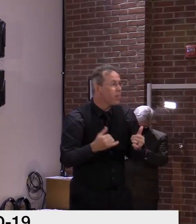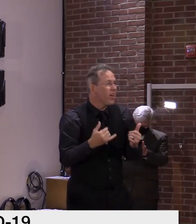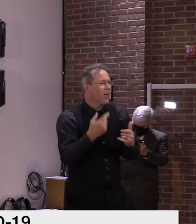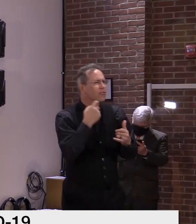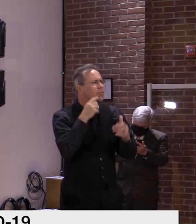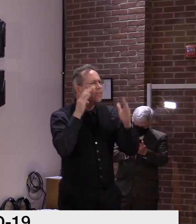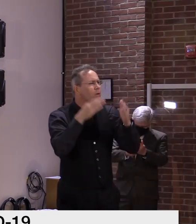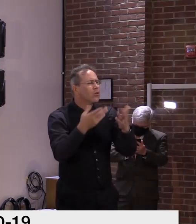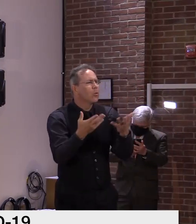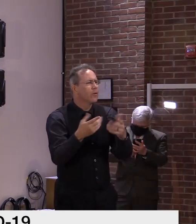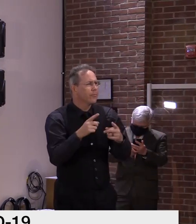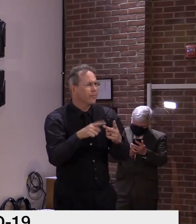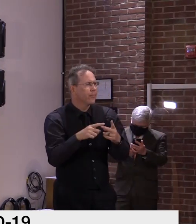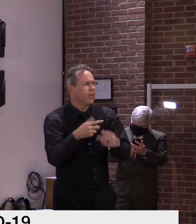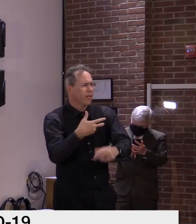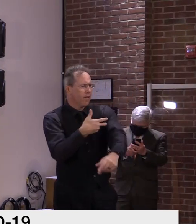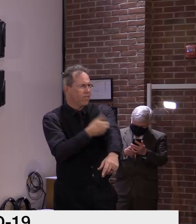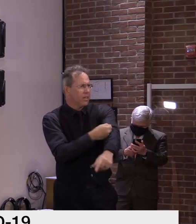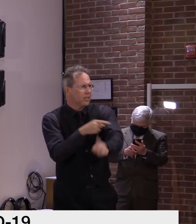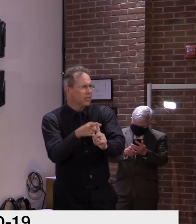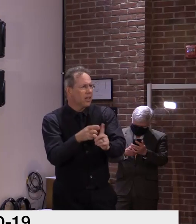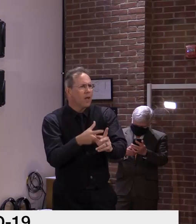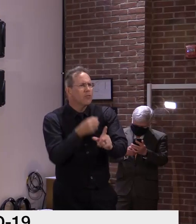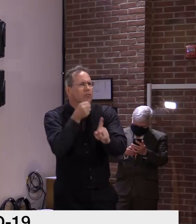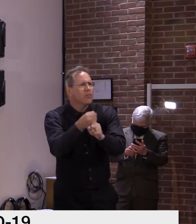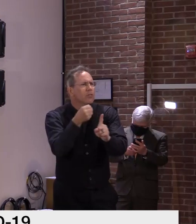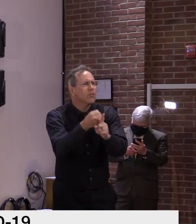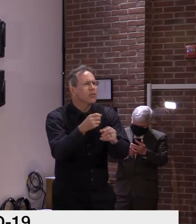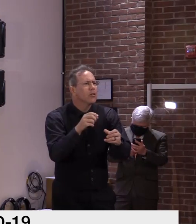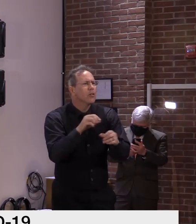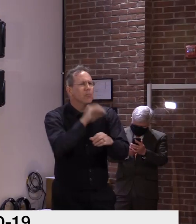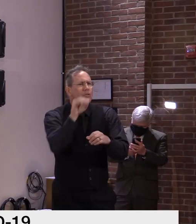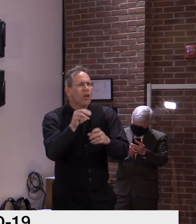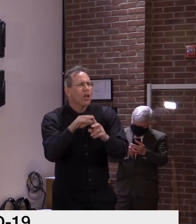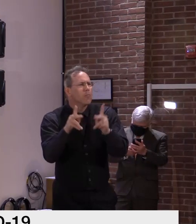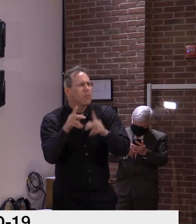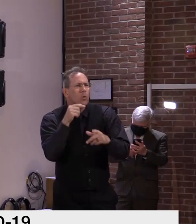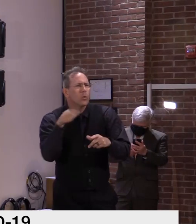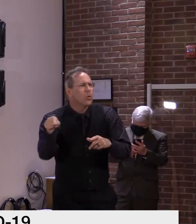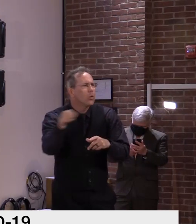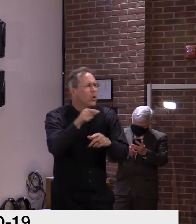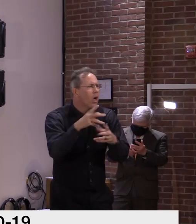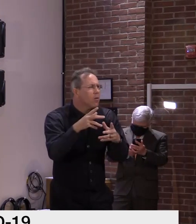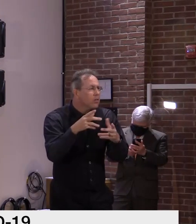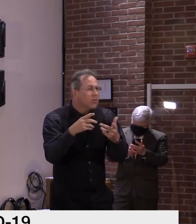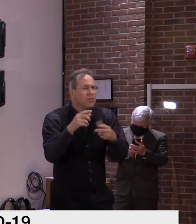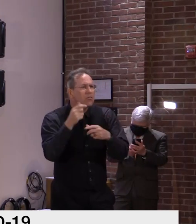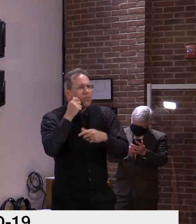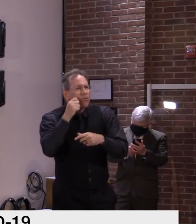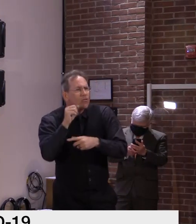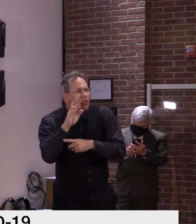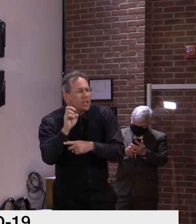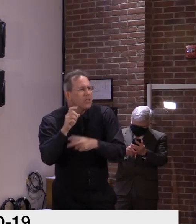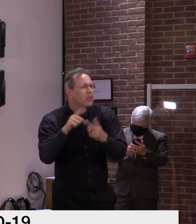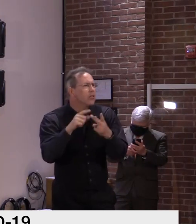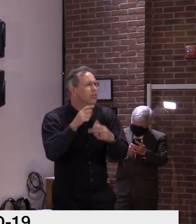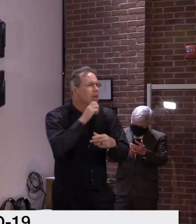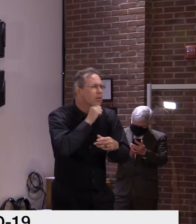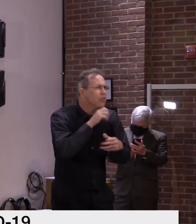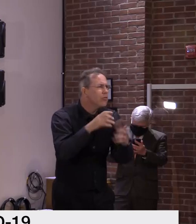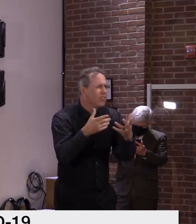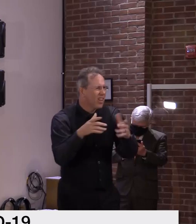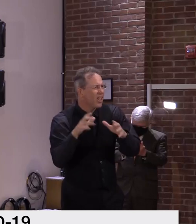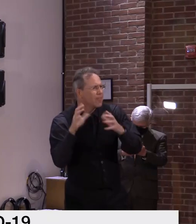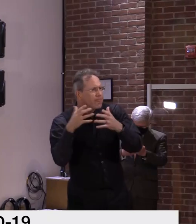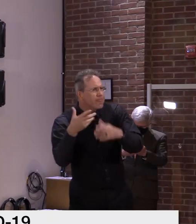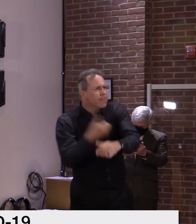the vaccination rates across race. So I think we've done a pretty good job. Could we have done better?